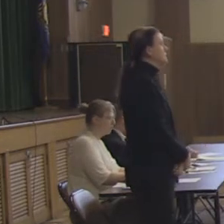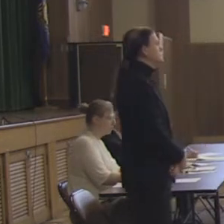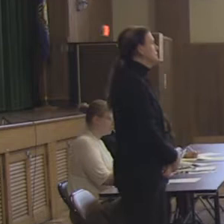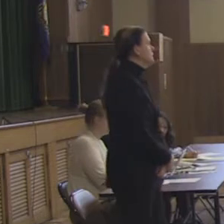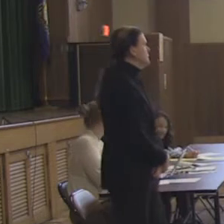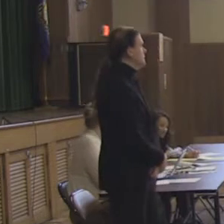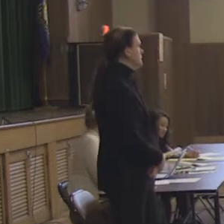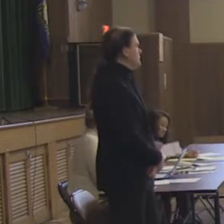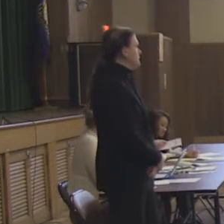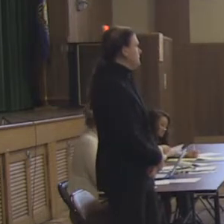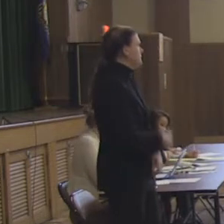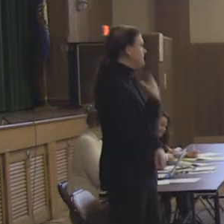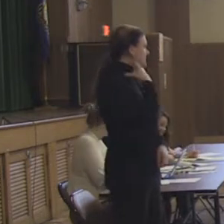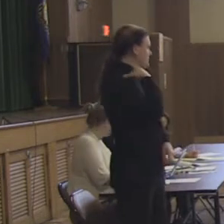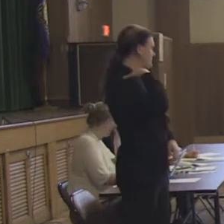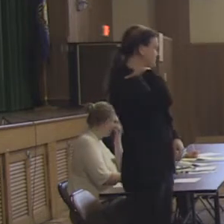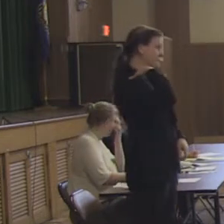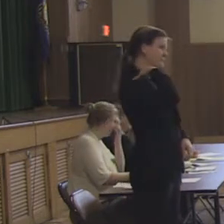Oh, sorry.